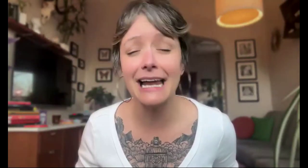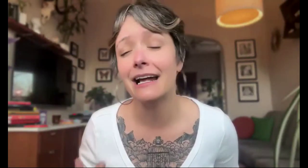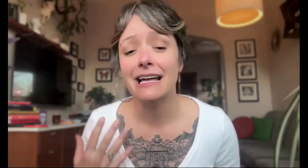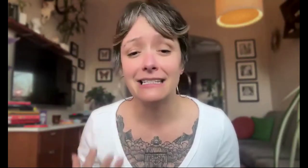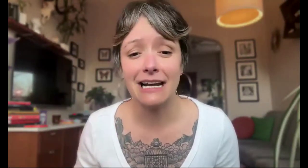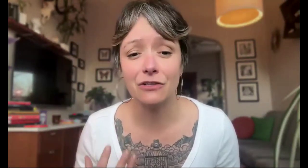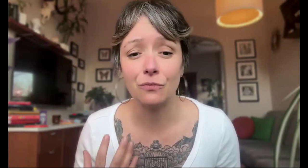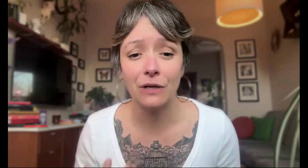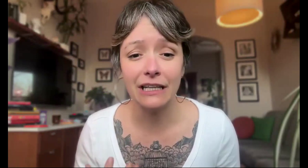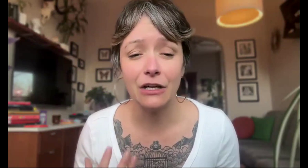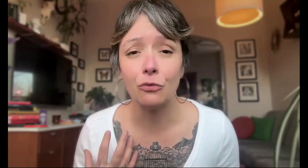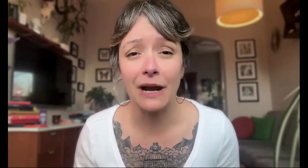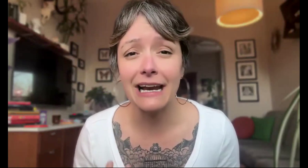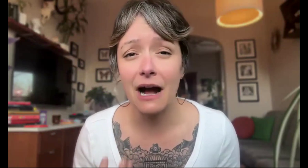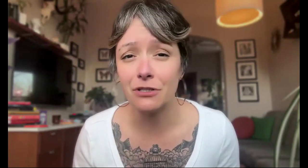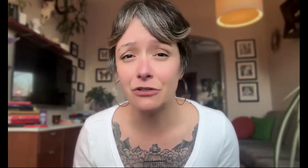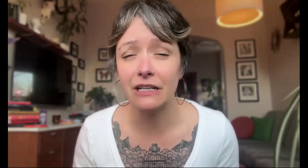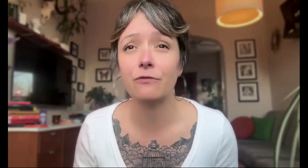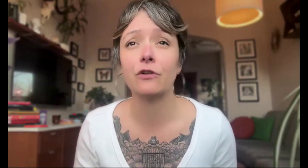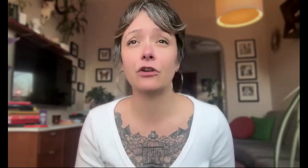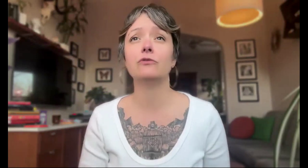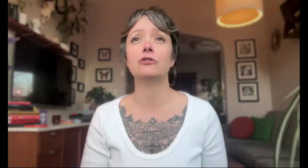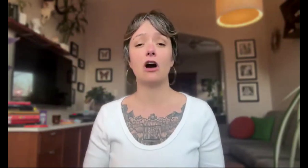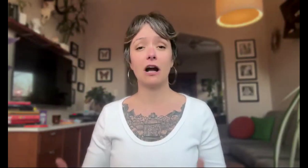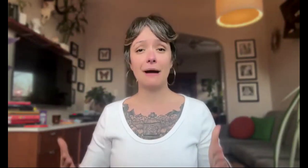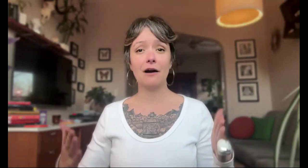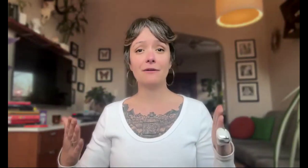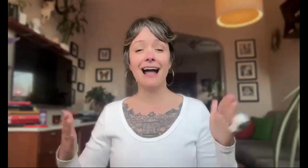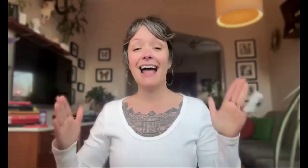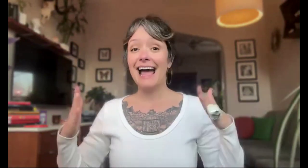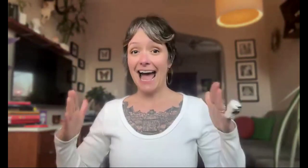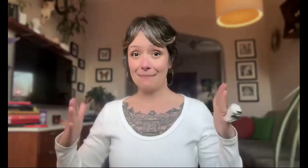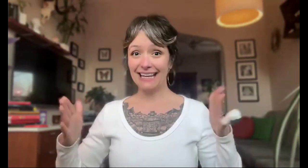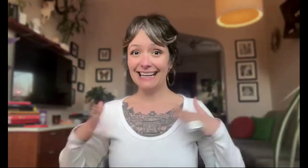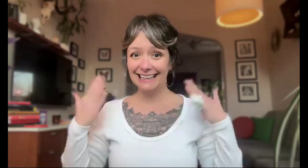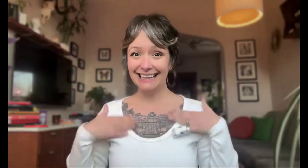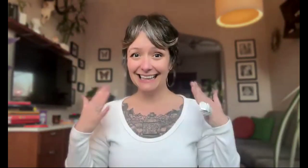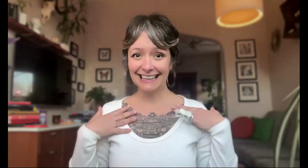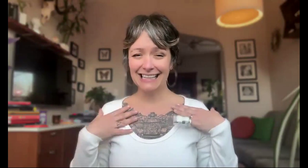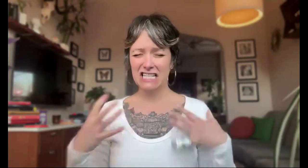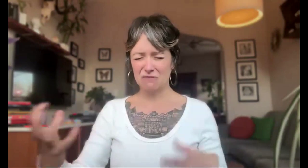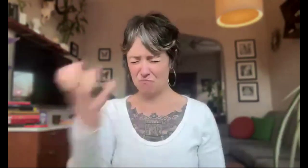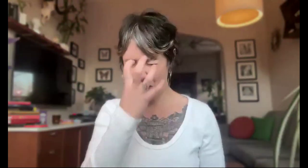said, sign is a really great opportunity for you to talk about happy,